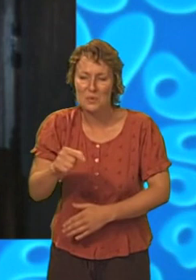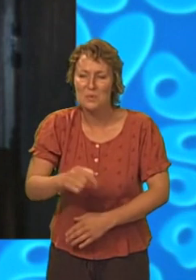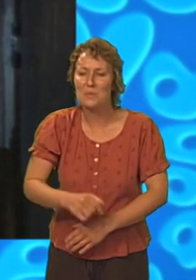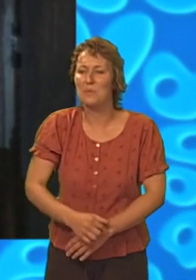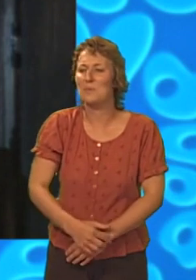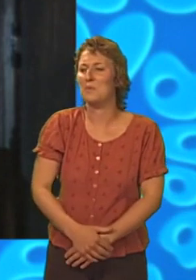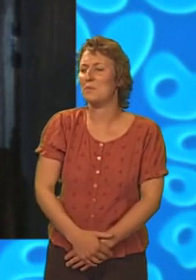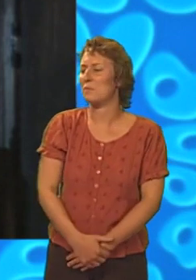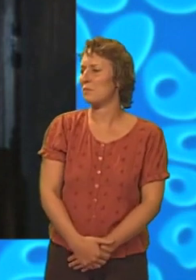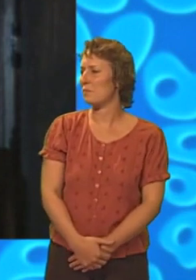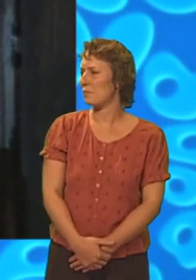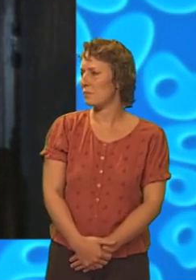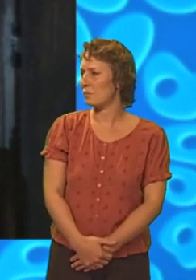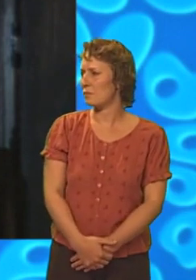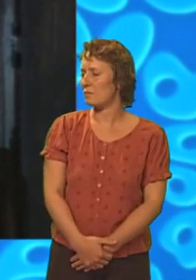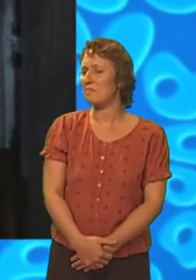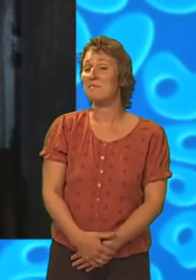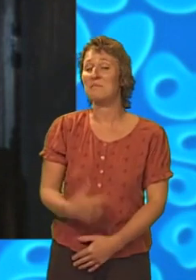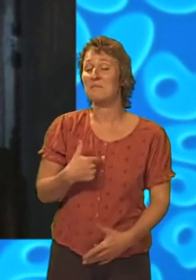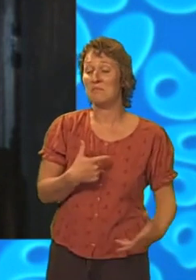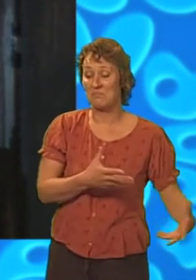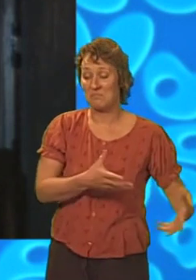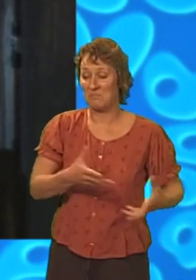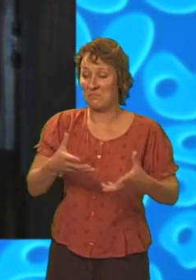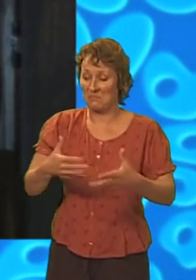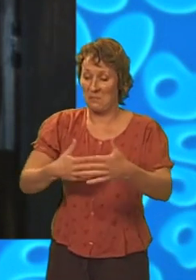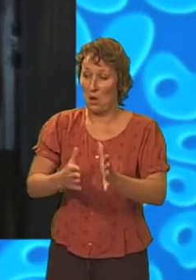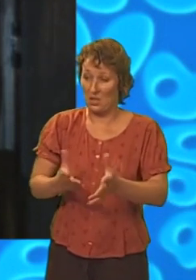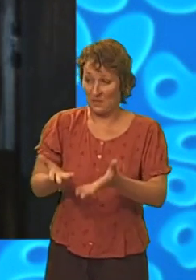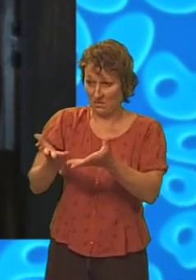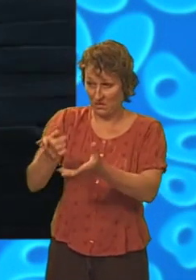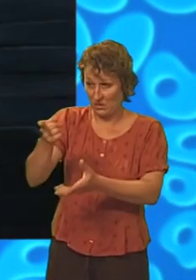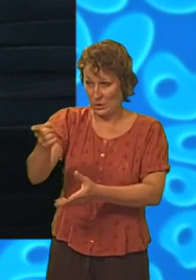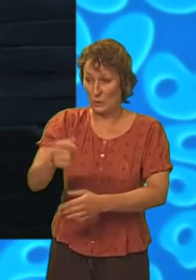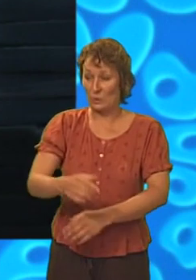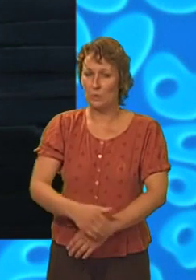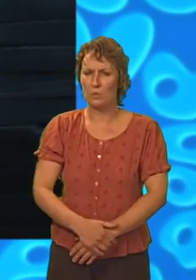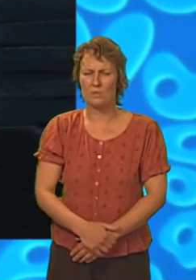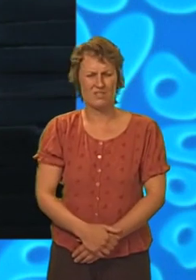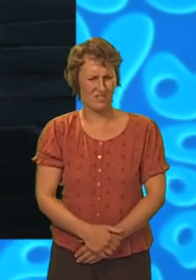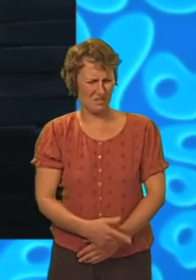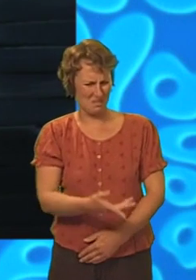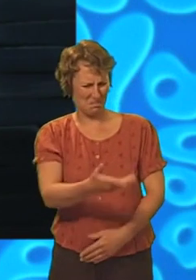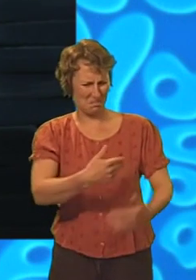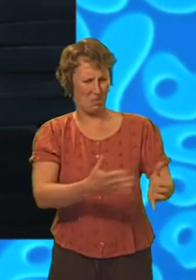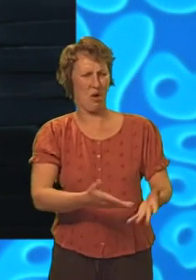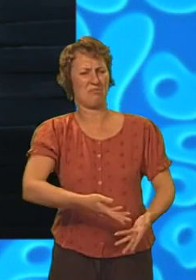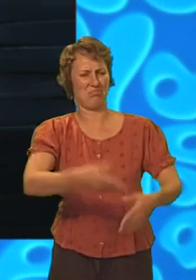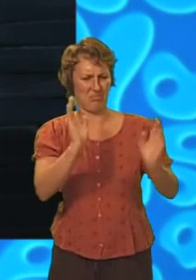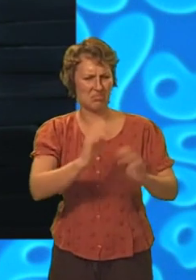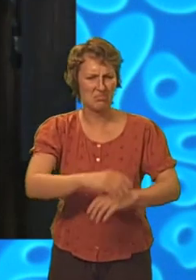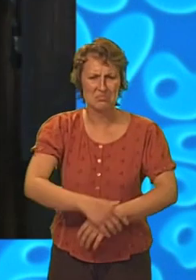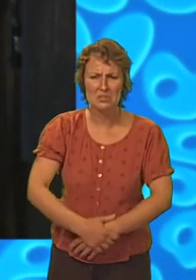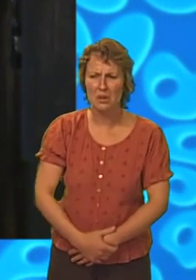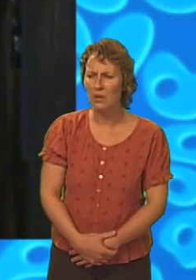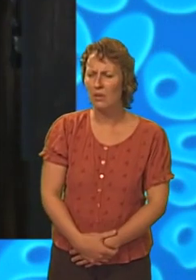old woman. "And so I've brought you this box." "What good is that?" said the